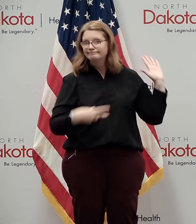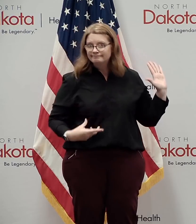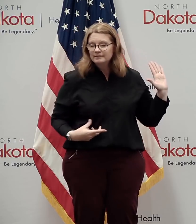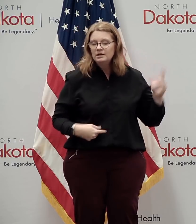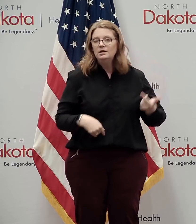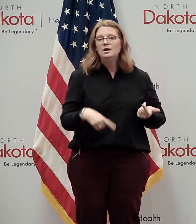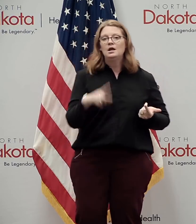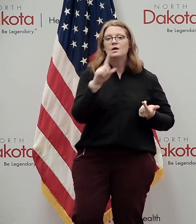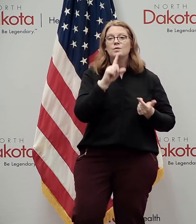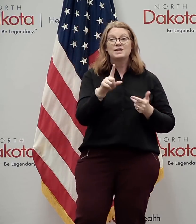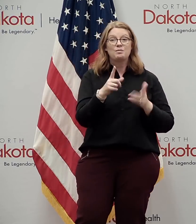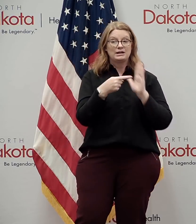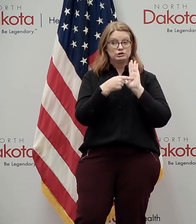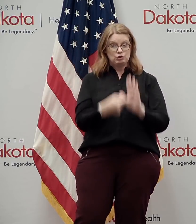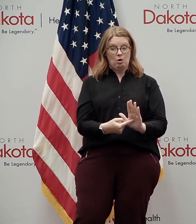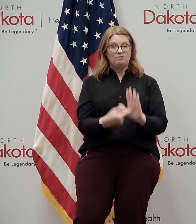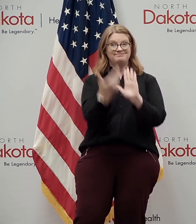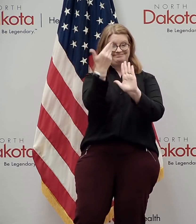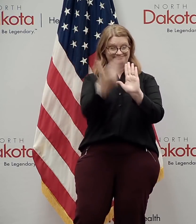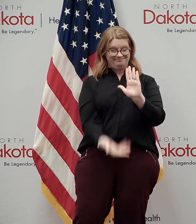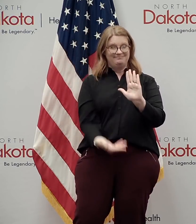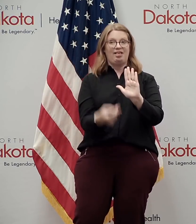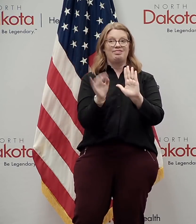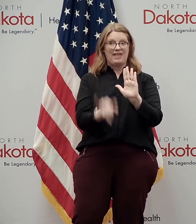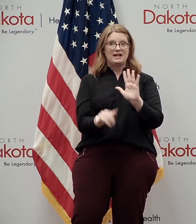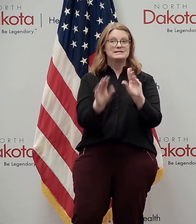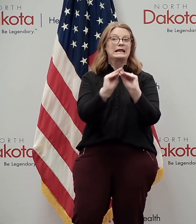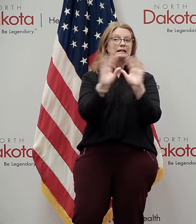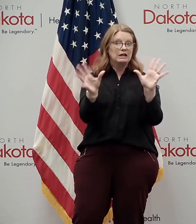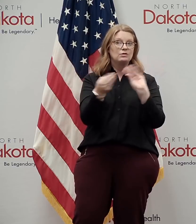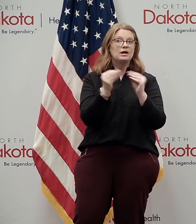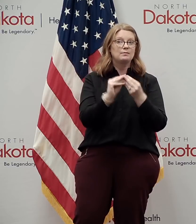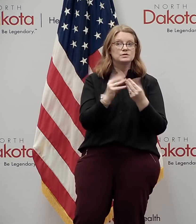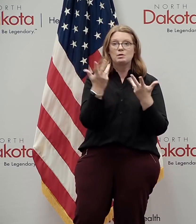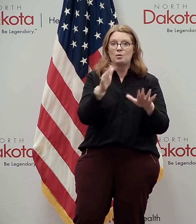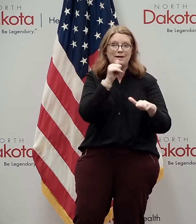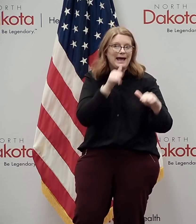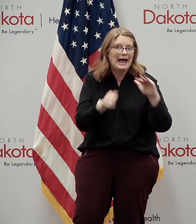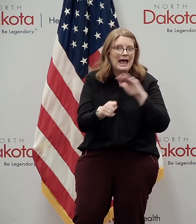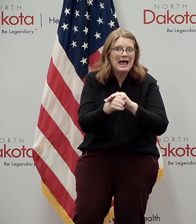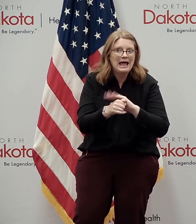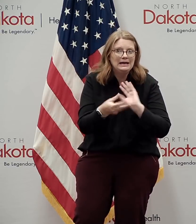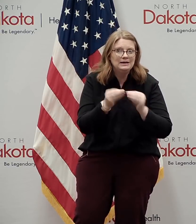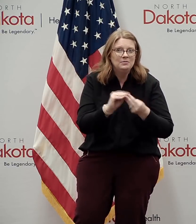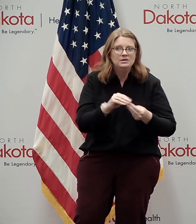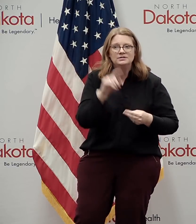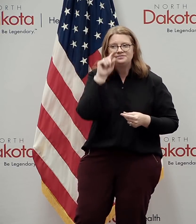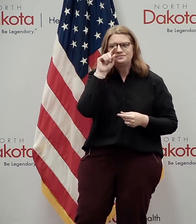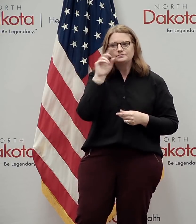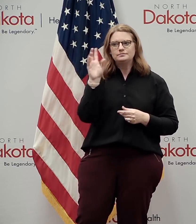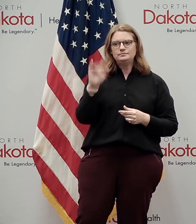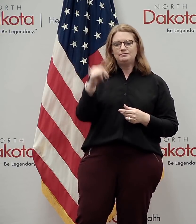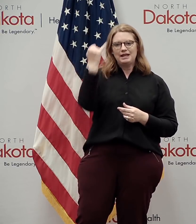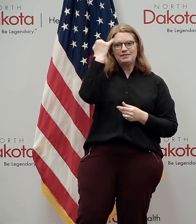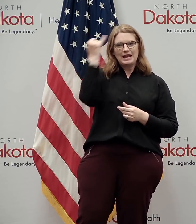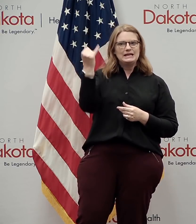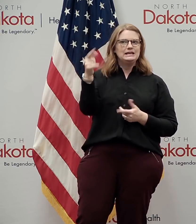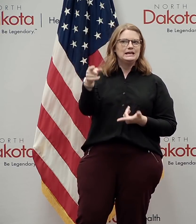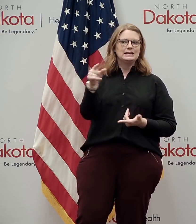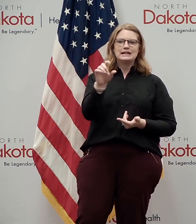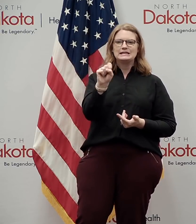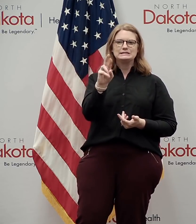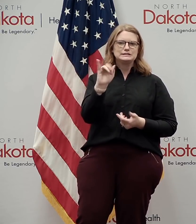to fight for transparency and make sure we get all the numbers out there. So I guess I disagree with this idea that